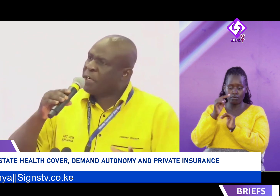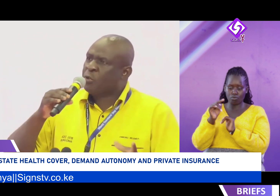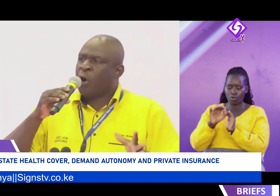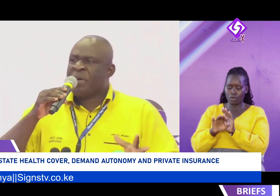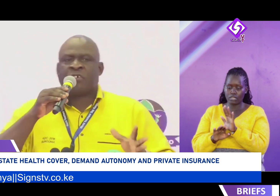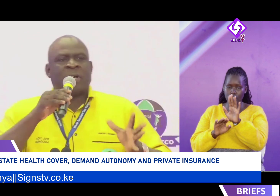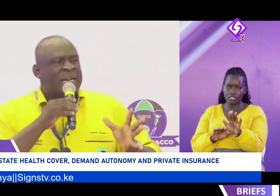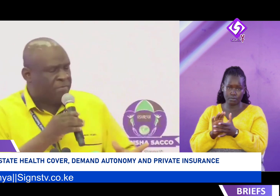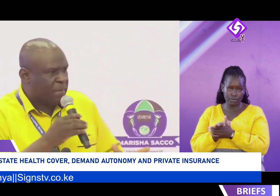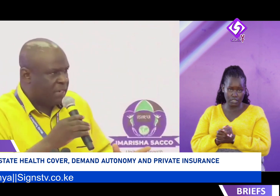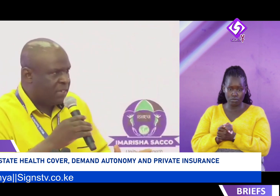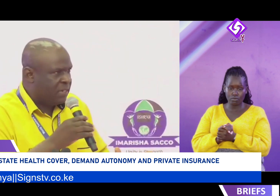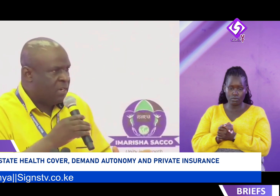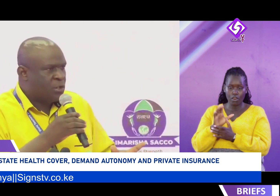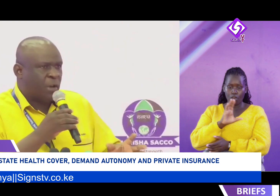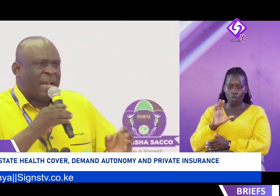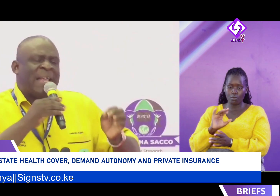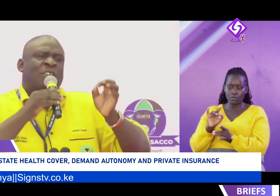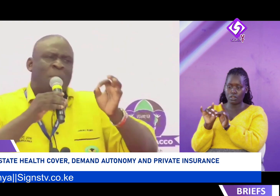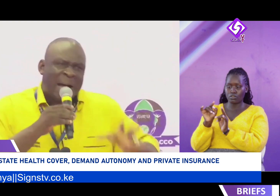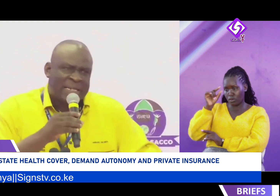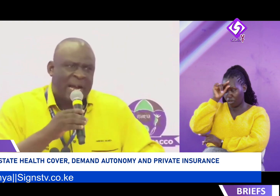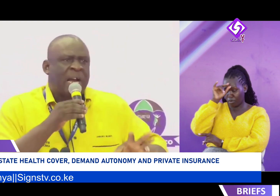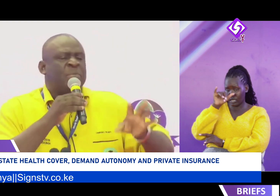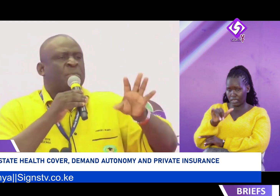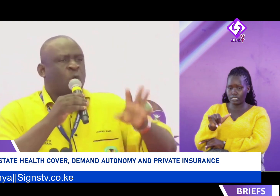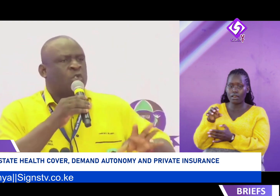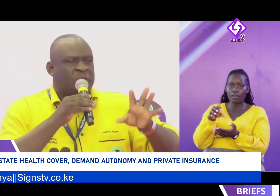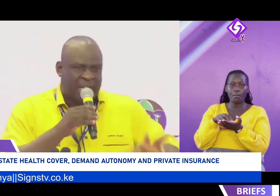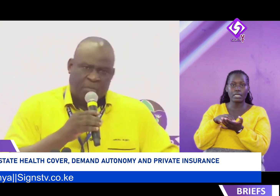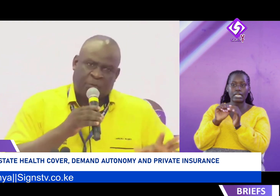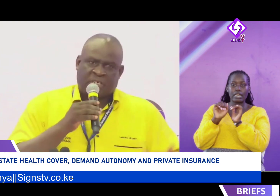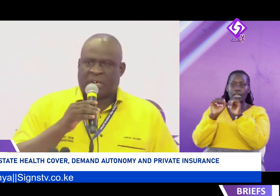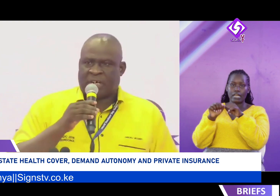to the Commission and government so that matter can be brought on table for discussion.